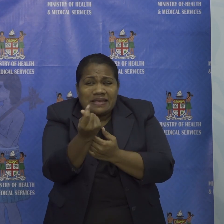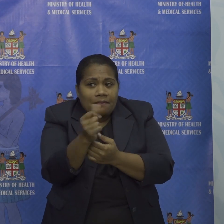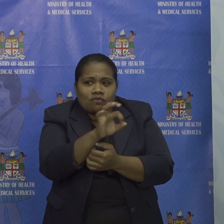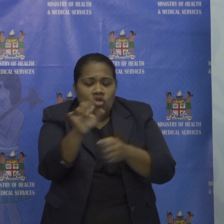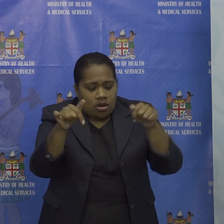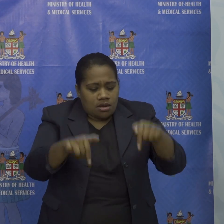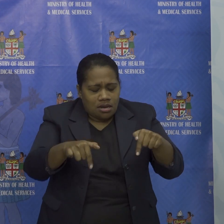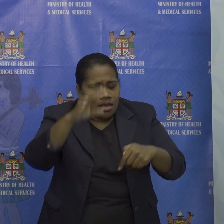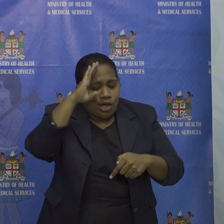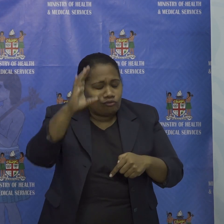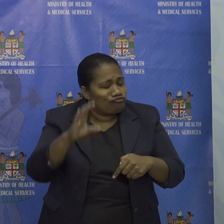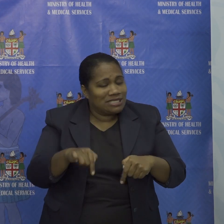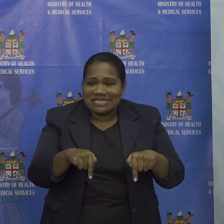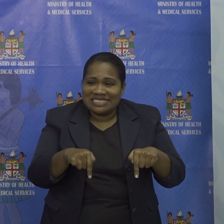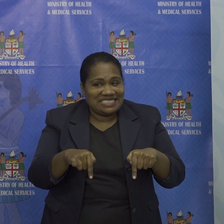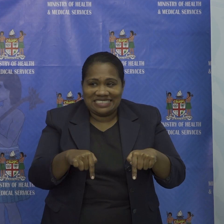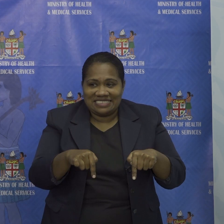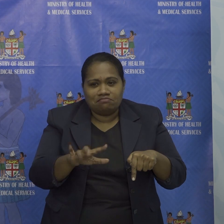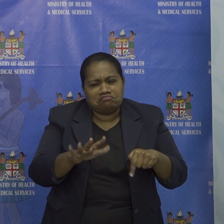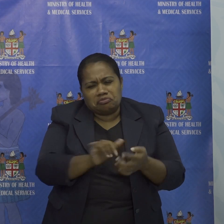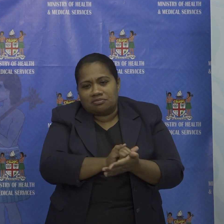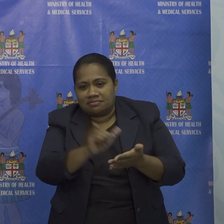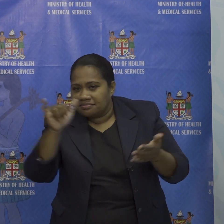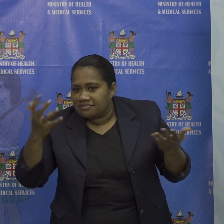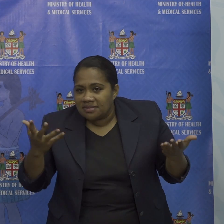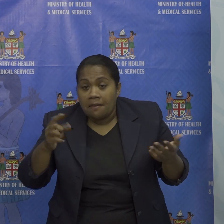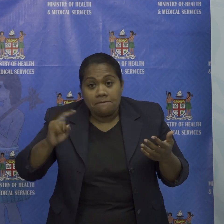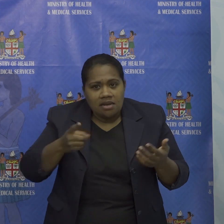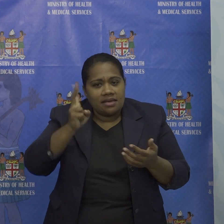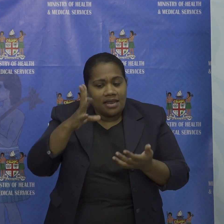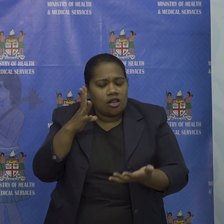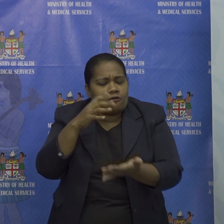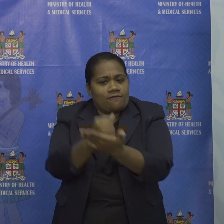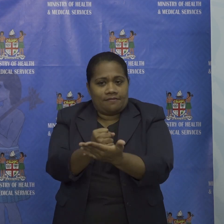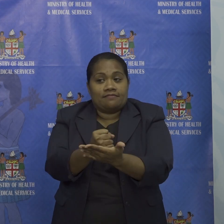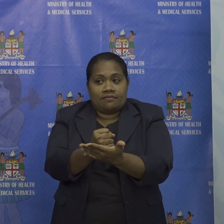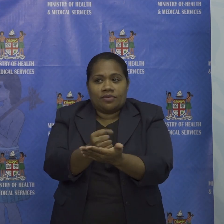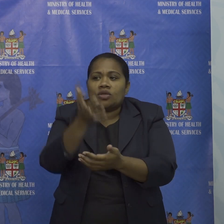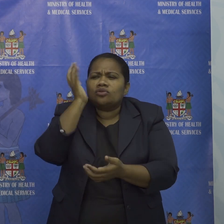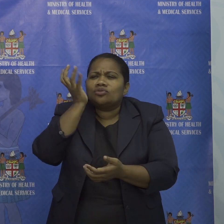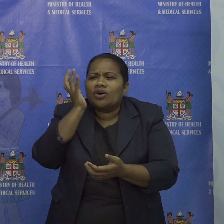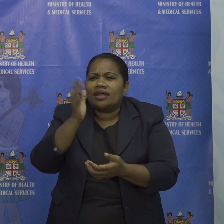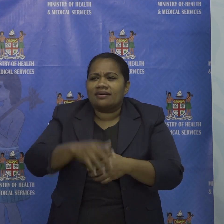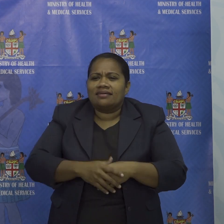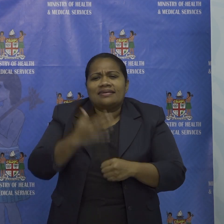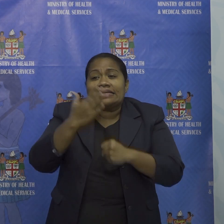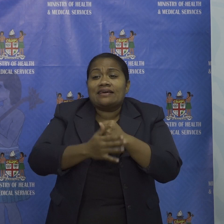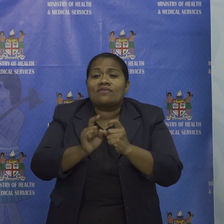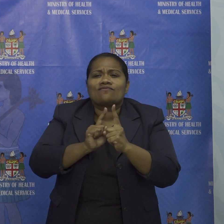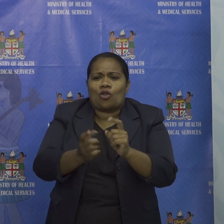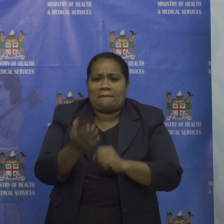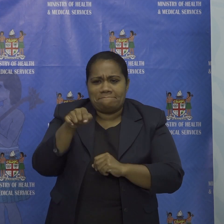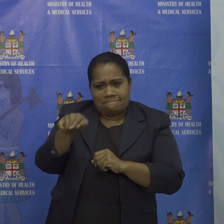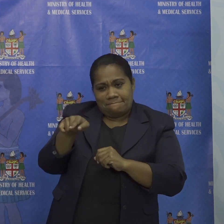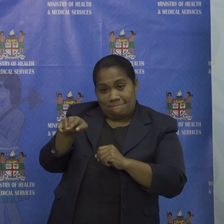country. So that's another discussion that I'll have to confirm again. Sorry, I did not actually follow up on that detail prior to